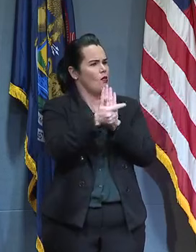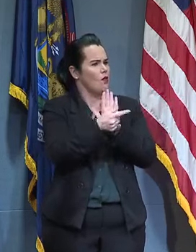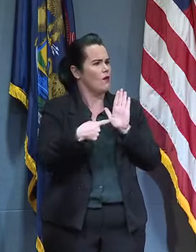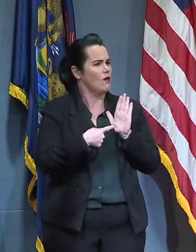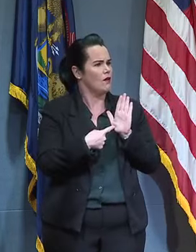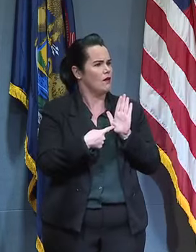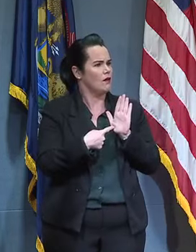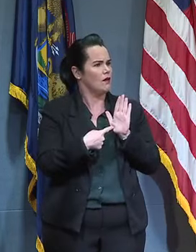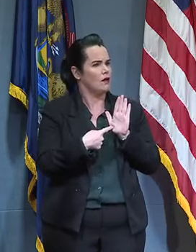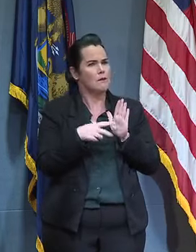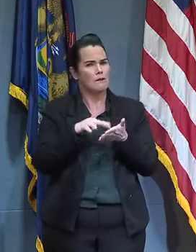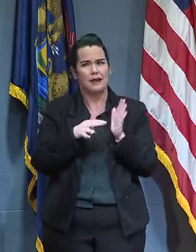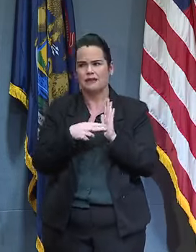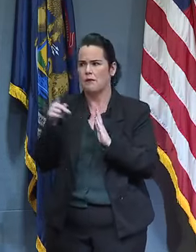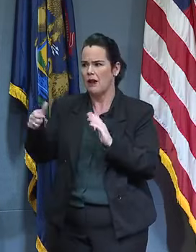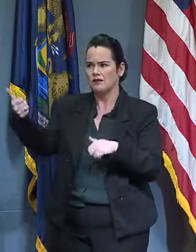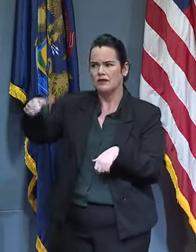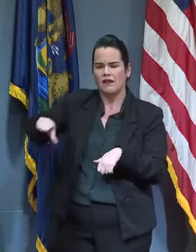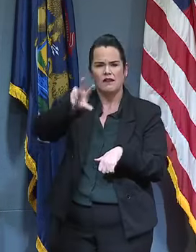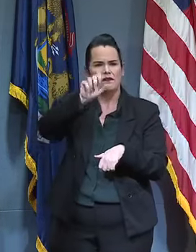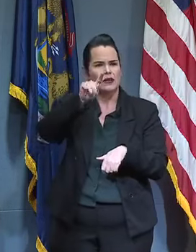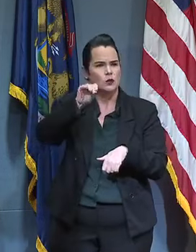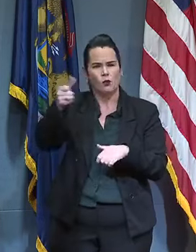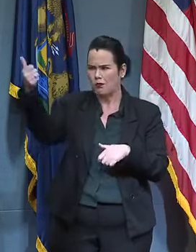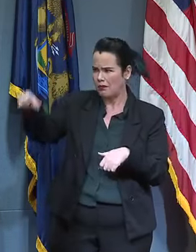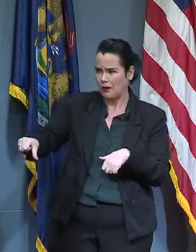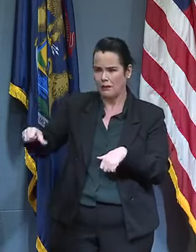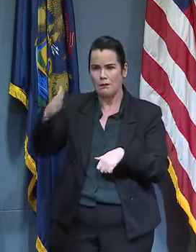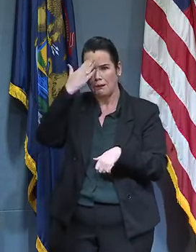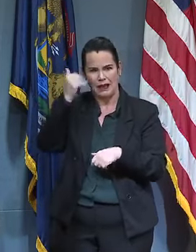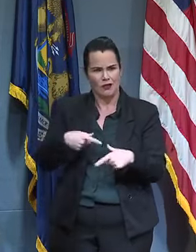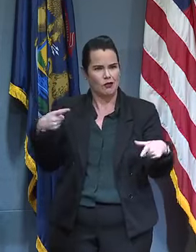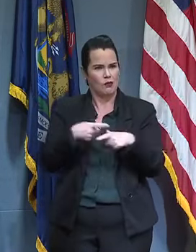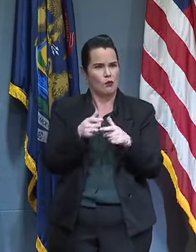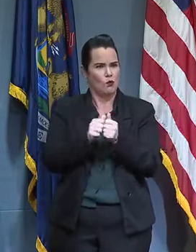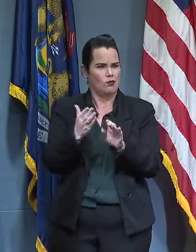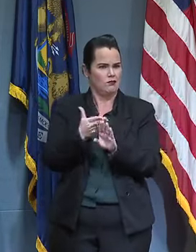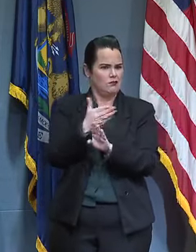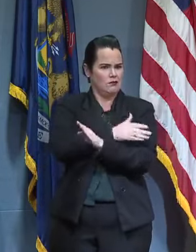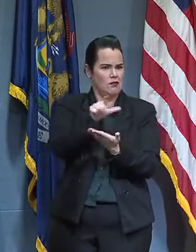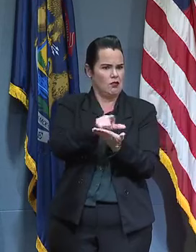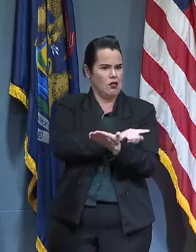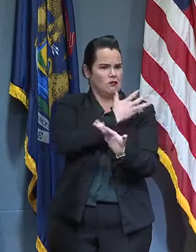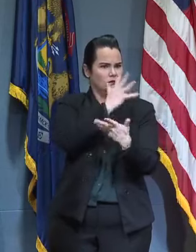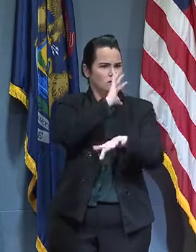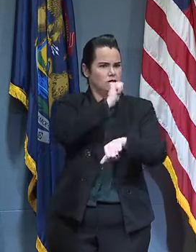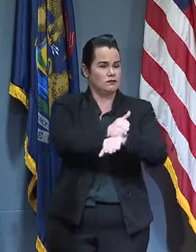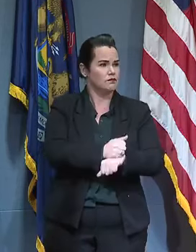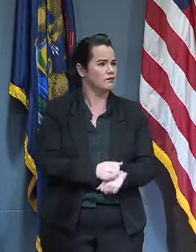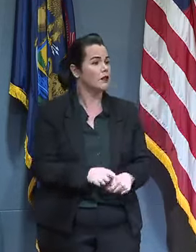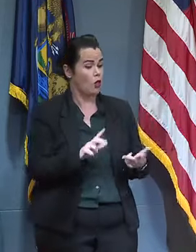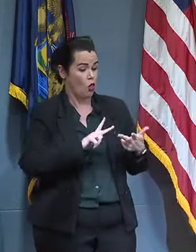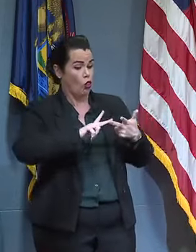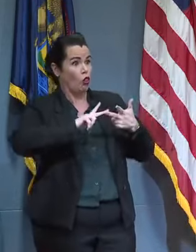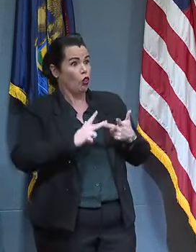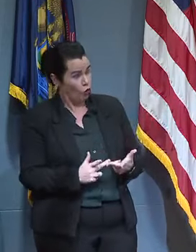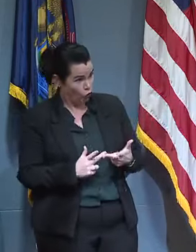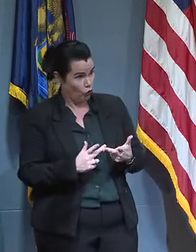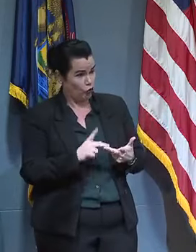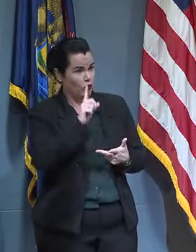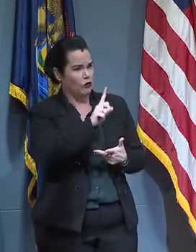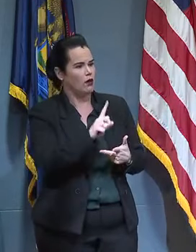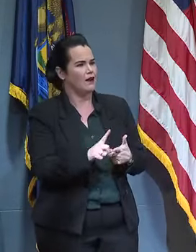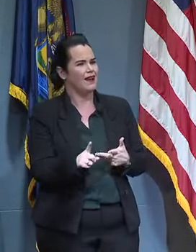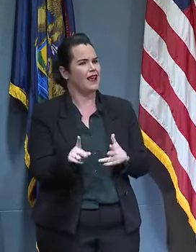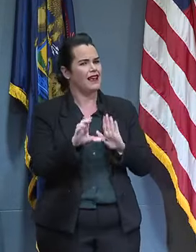it would have to be vetoed for that reason alone. But that's not the only problem with it. Third, it is constitutionally